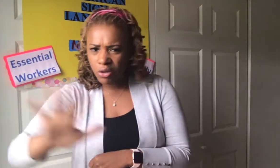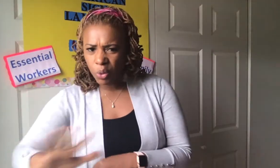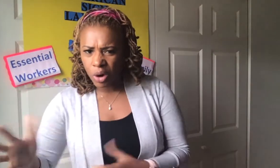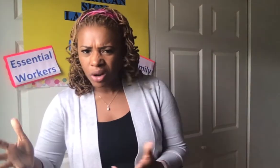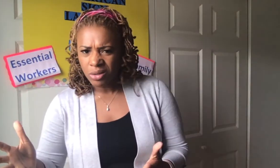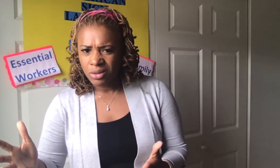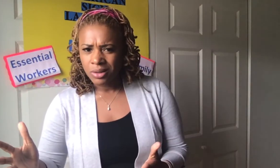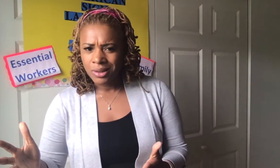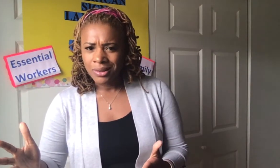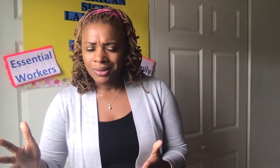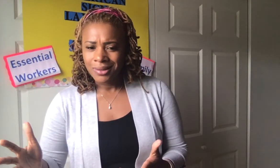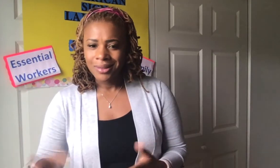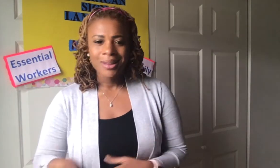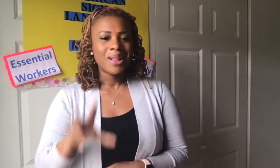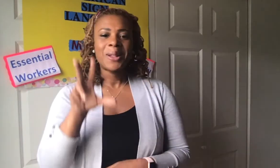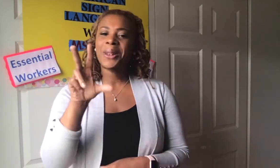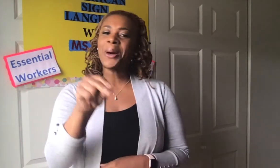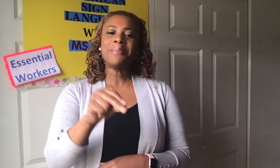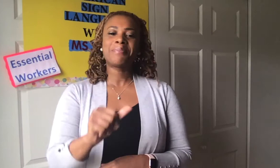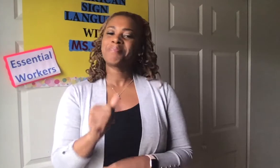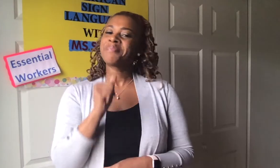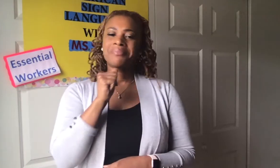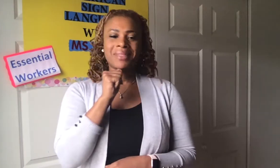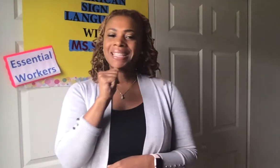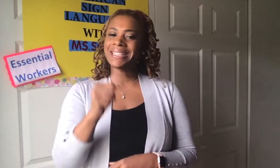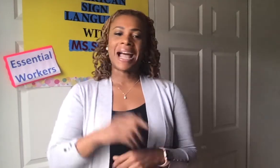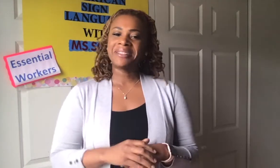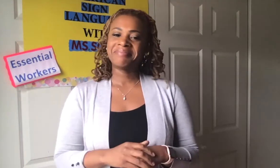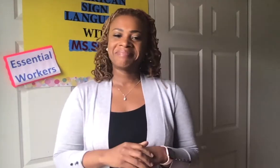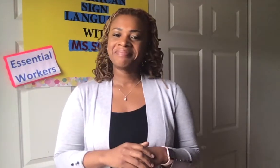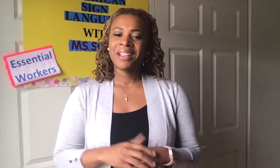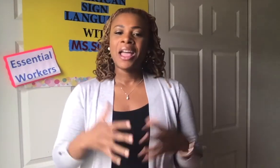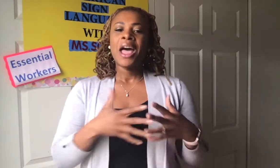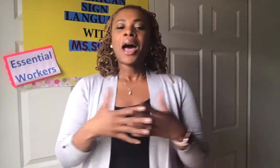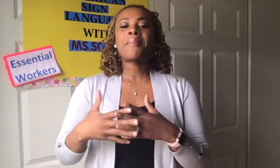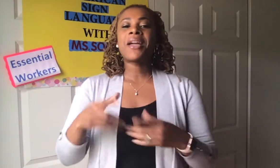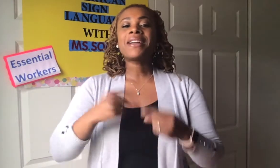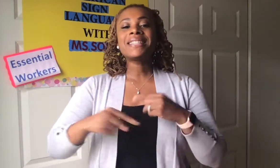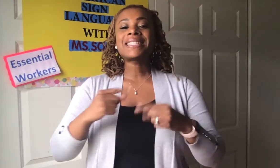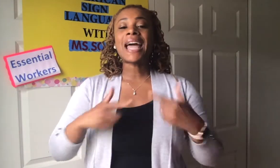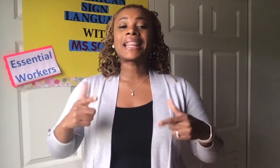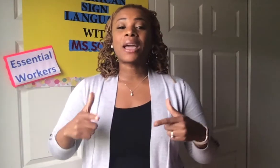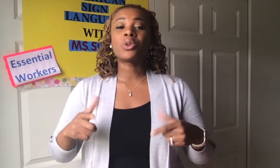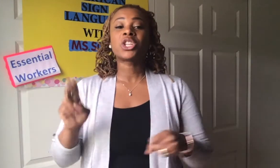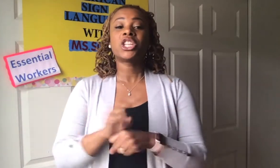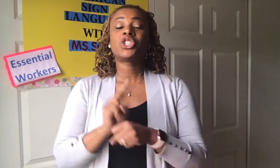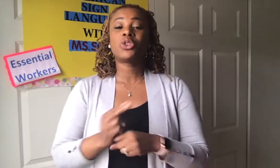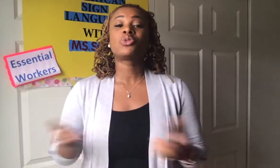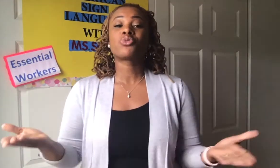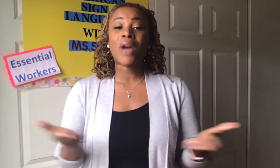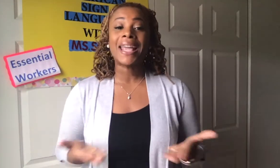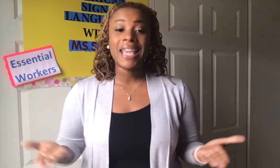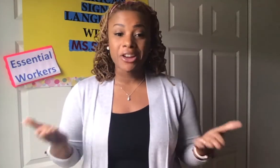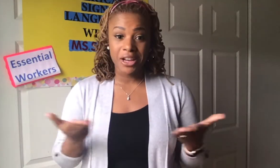world? Nope, it's not. American Sign Language is used right here in